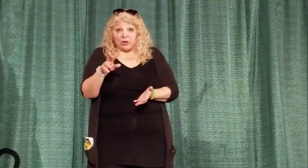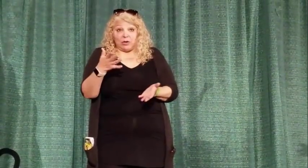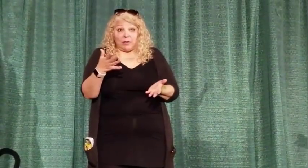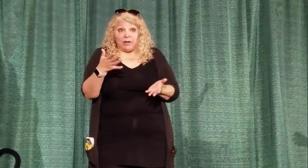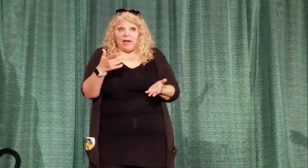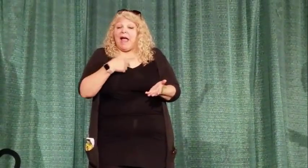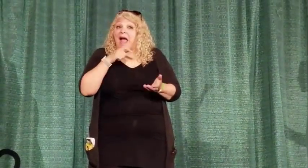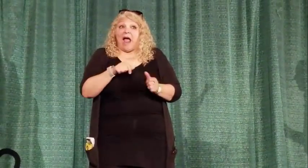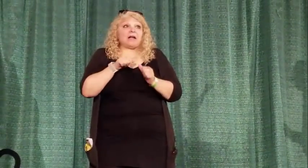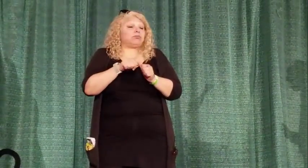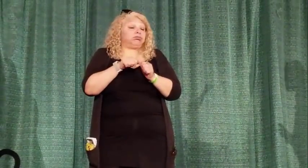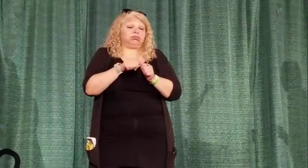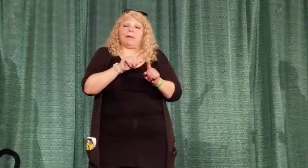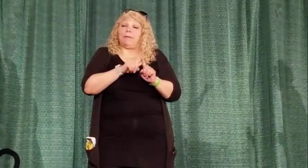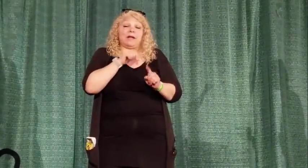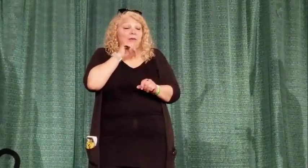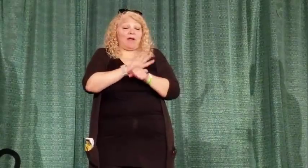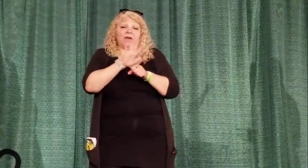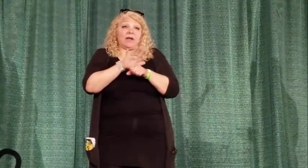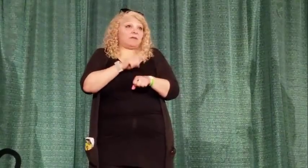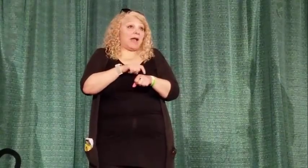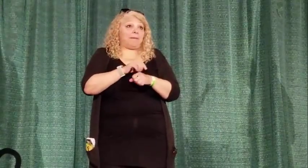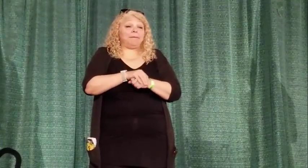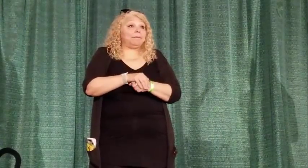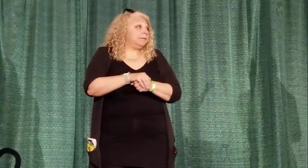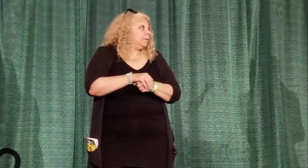I can go on and on about that, but I'm running out of time.